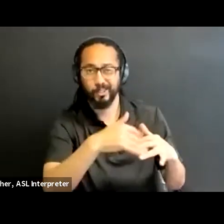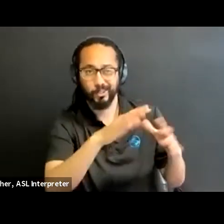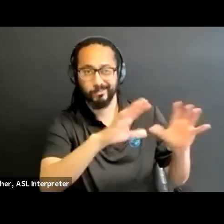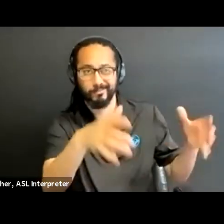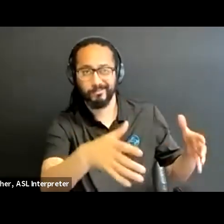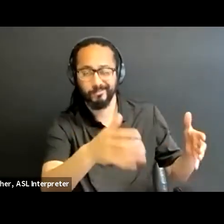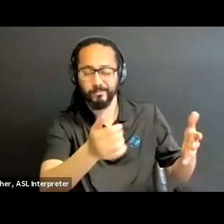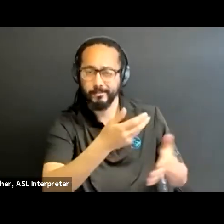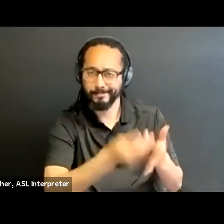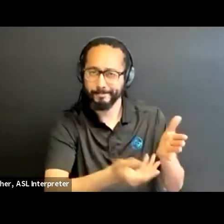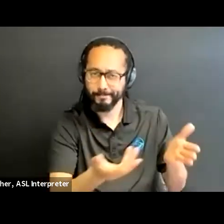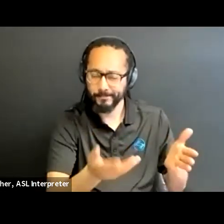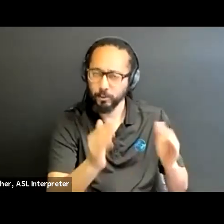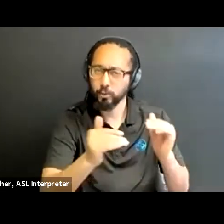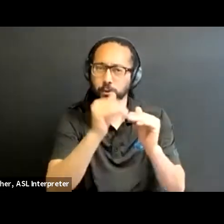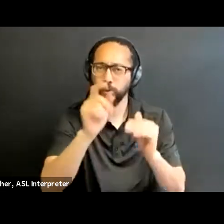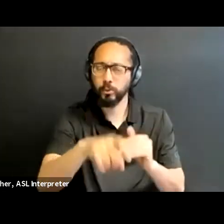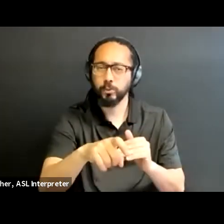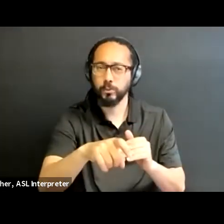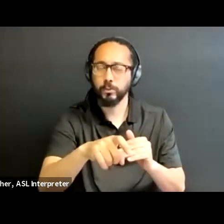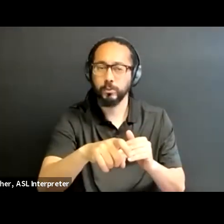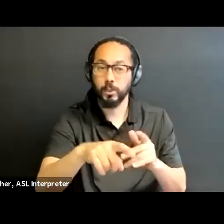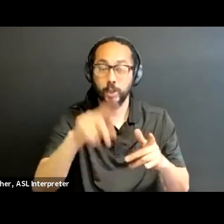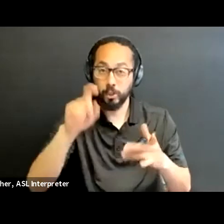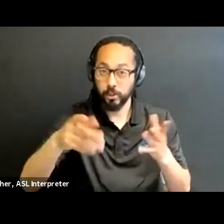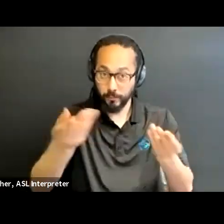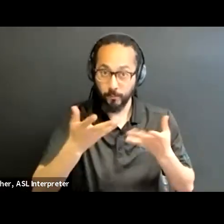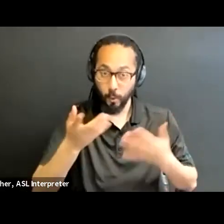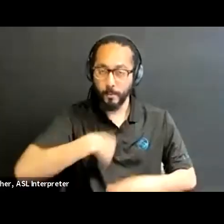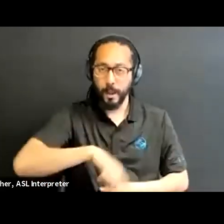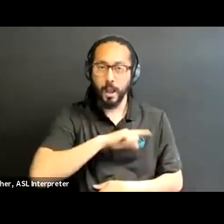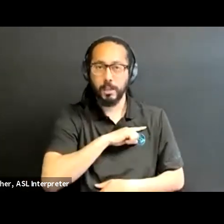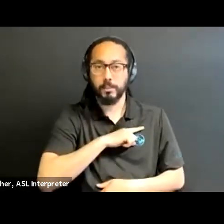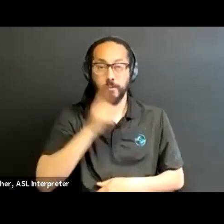in this resource spotlight and beyond.